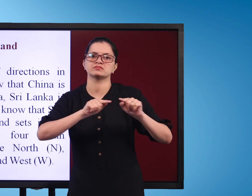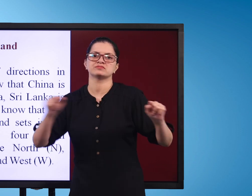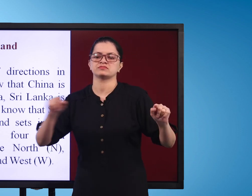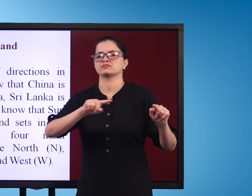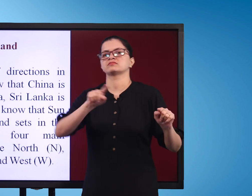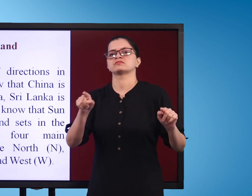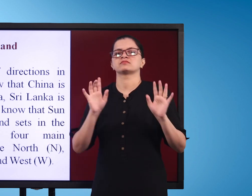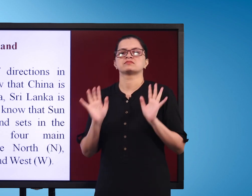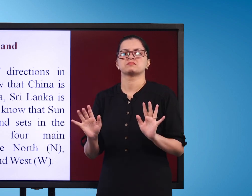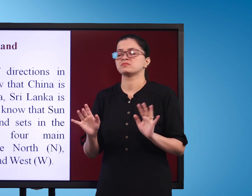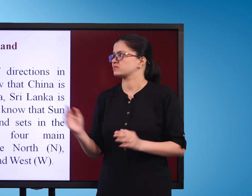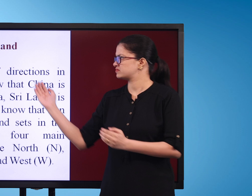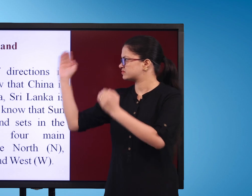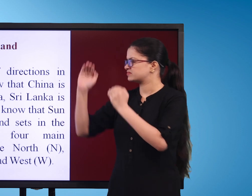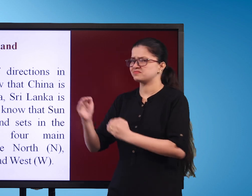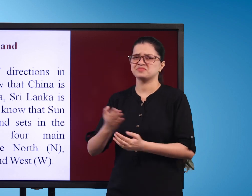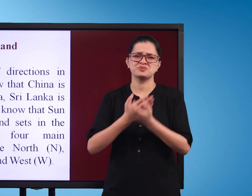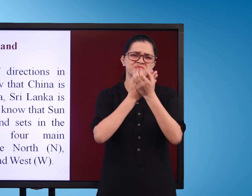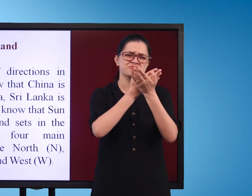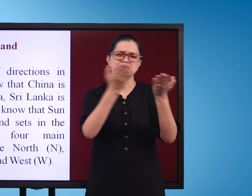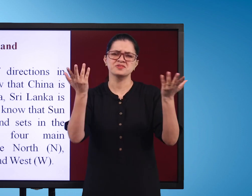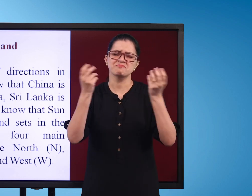You have heard of directions in geography.